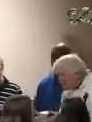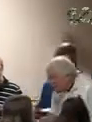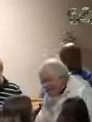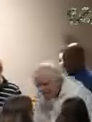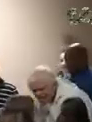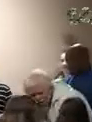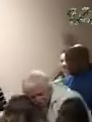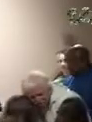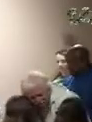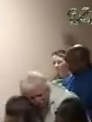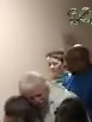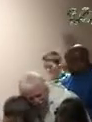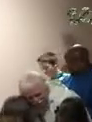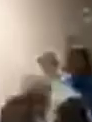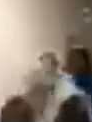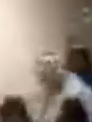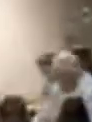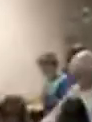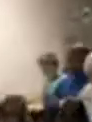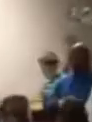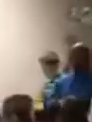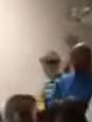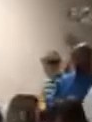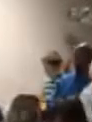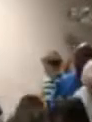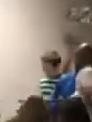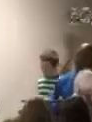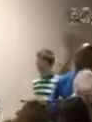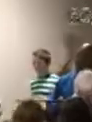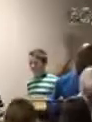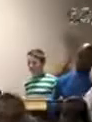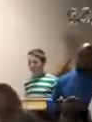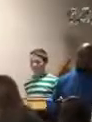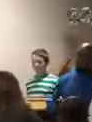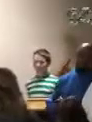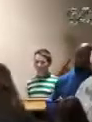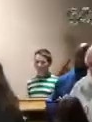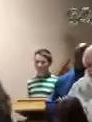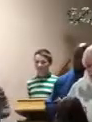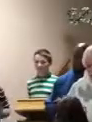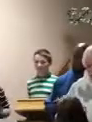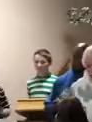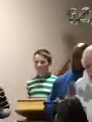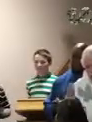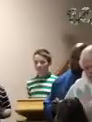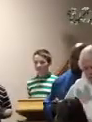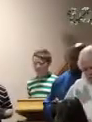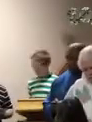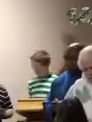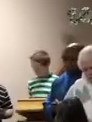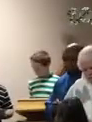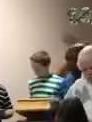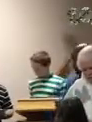And that he is your life in you forever and ever. You know when Jesus baptized you, what